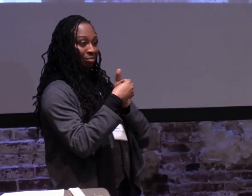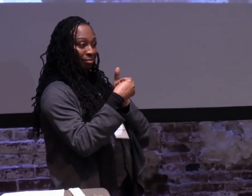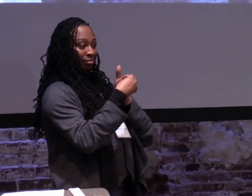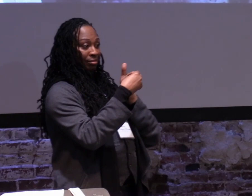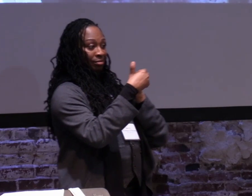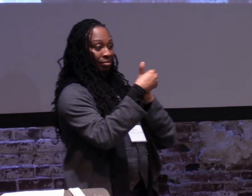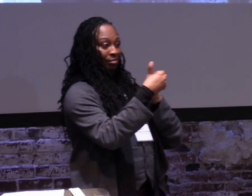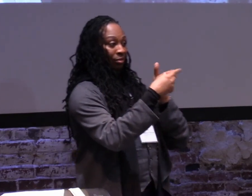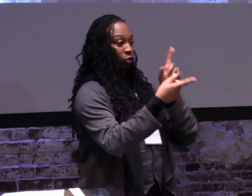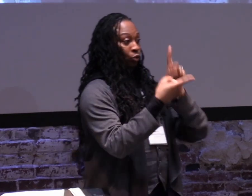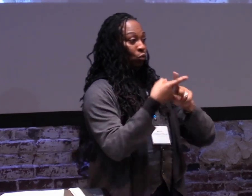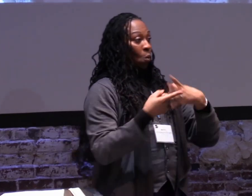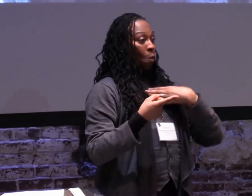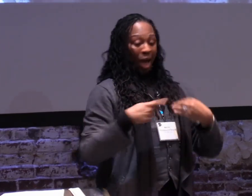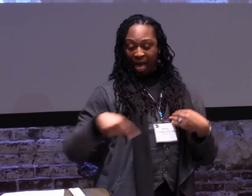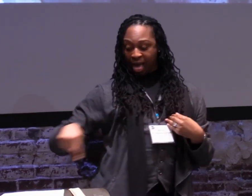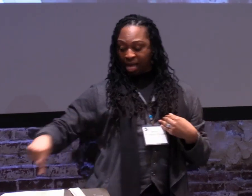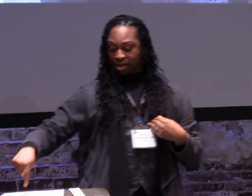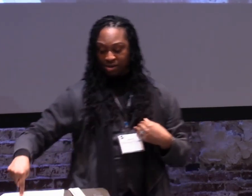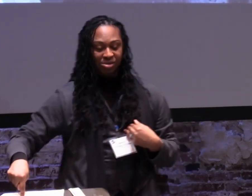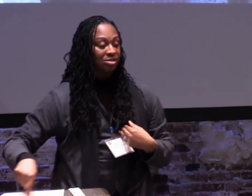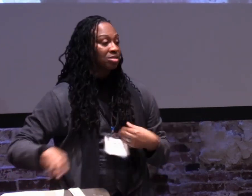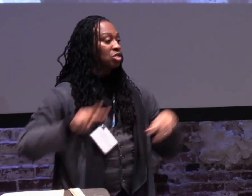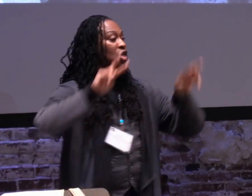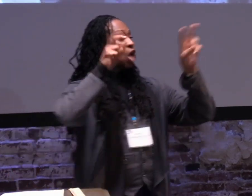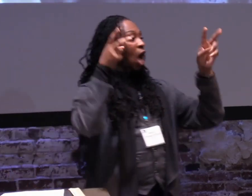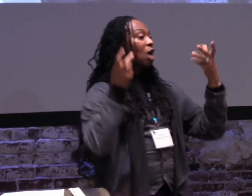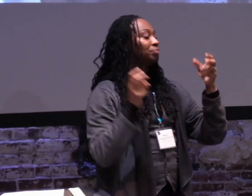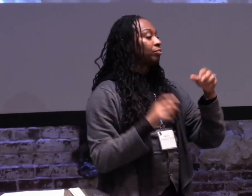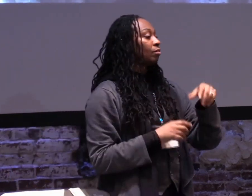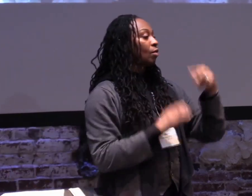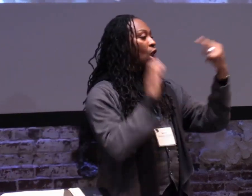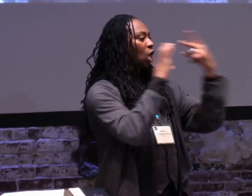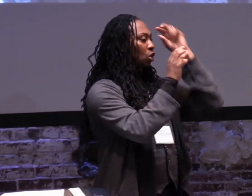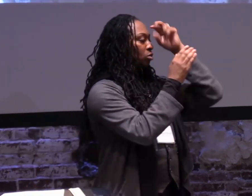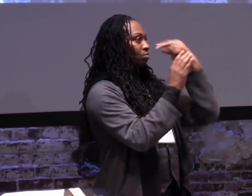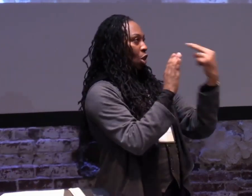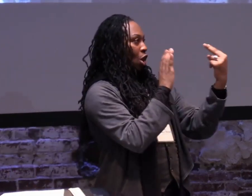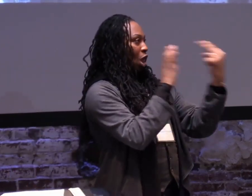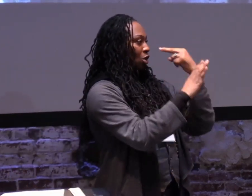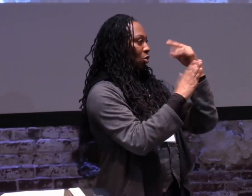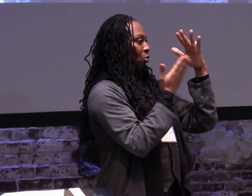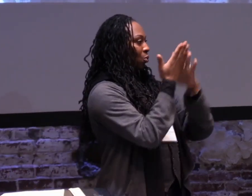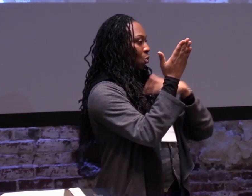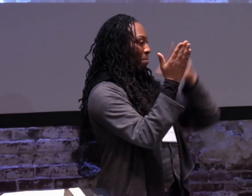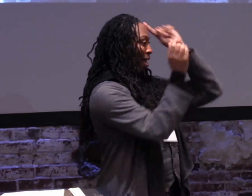And the ballet shoe had no identity until I used the white shirt.